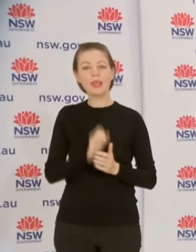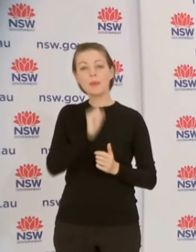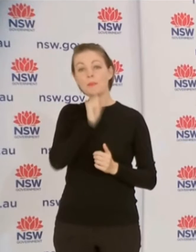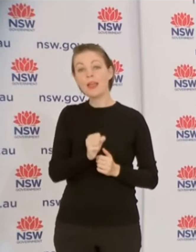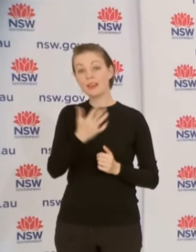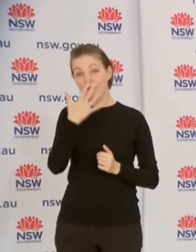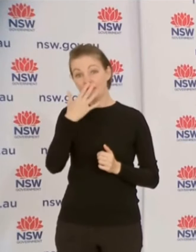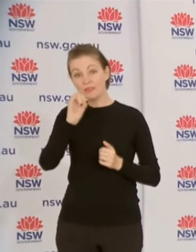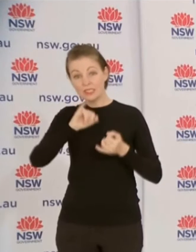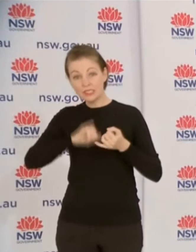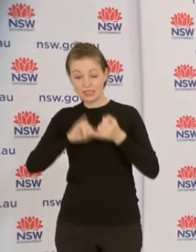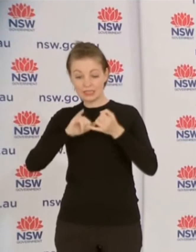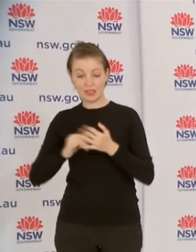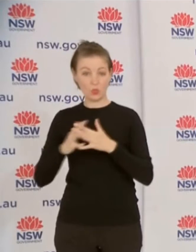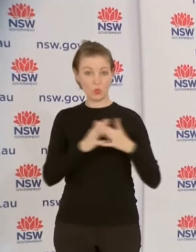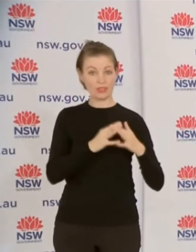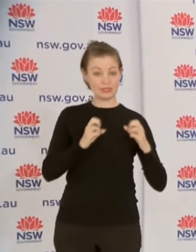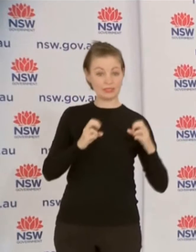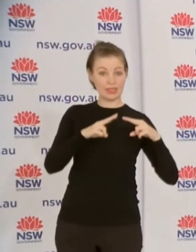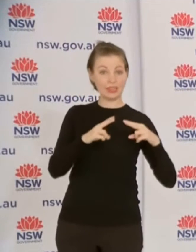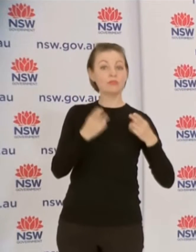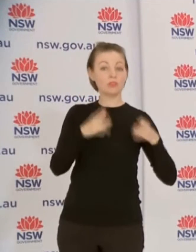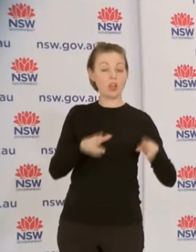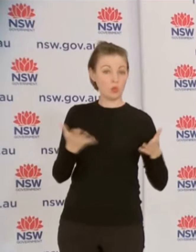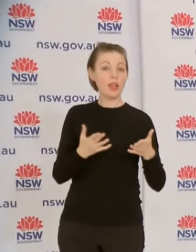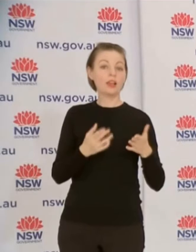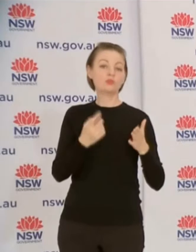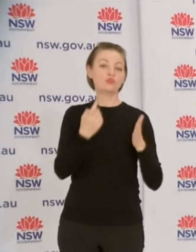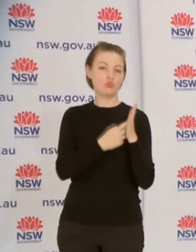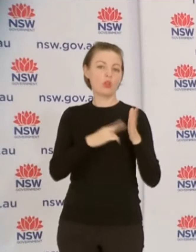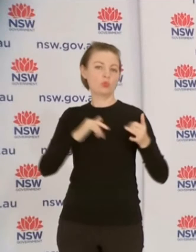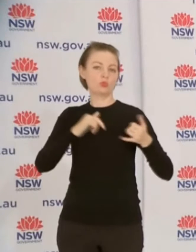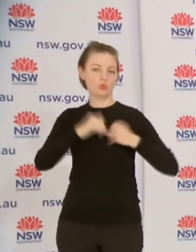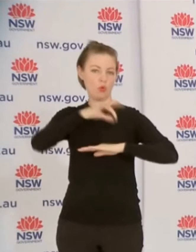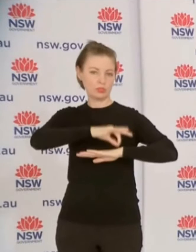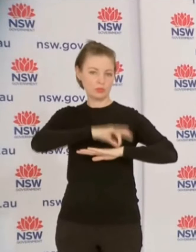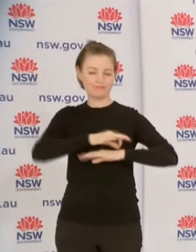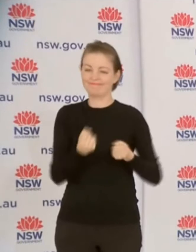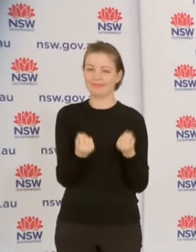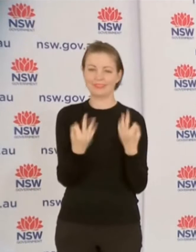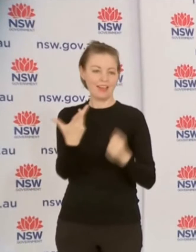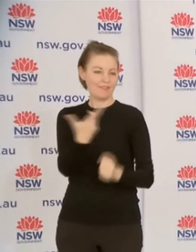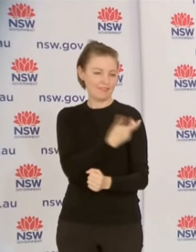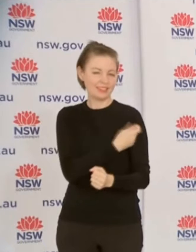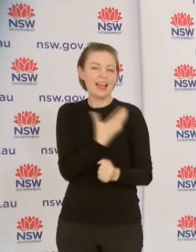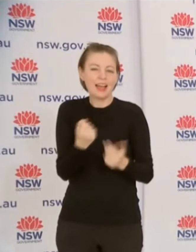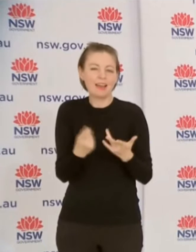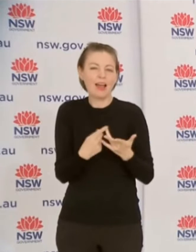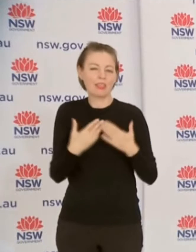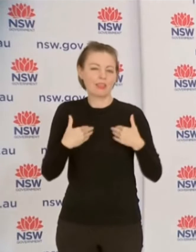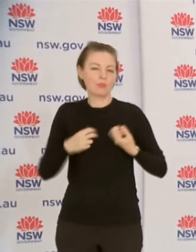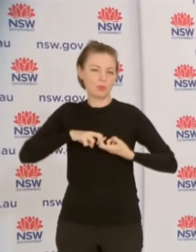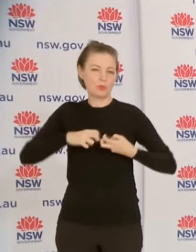his 50s from southwestern Sydney died at Royal North Shore Hospital. Again, he was not vaccinated and had underlying health